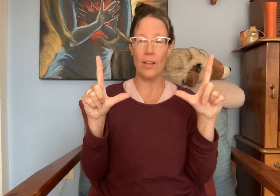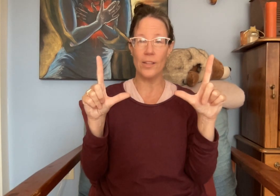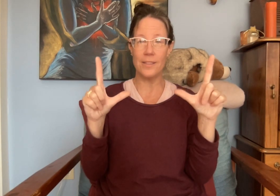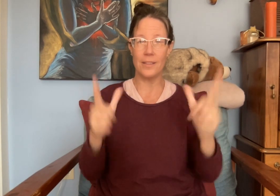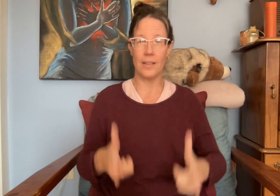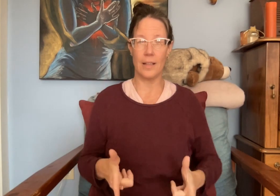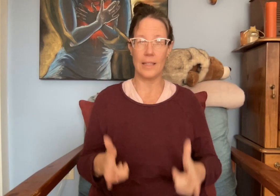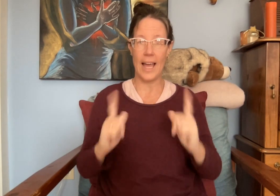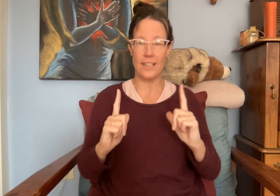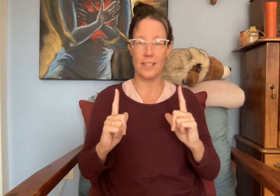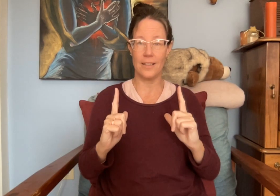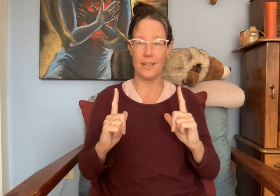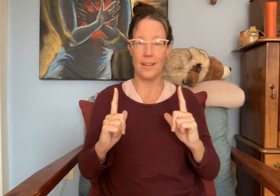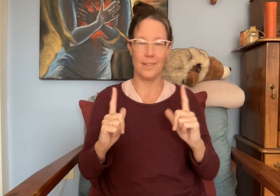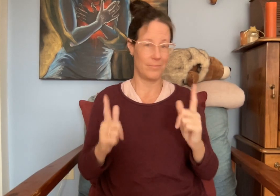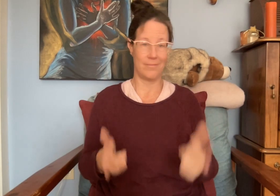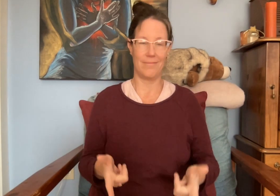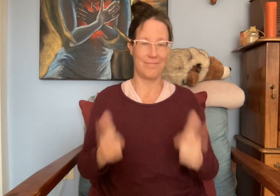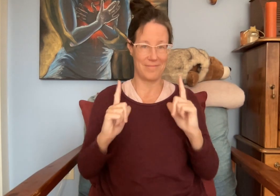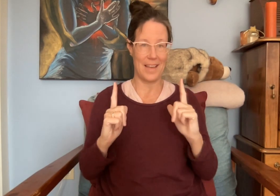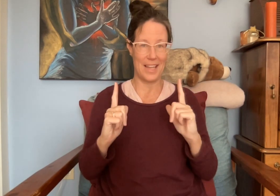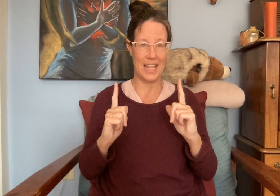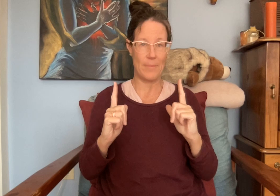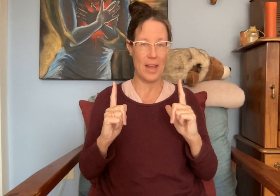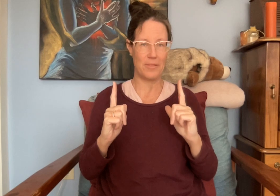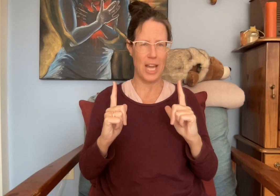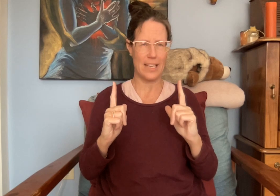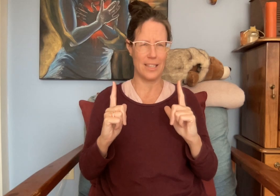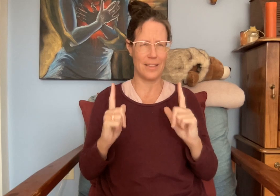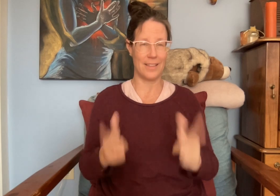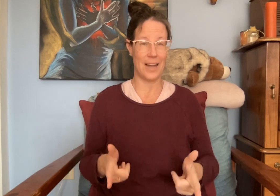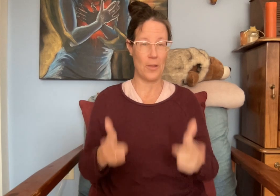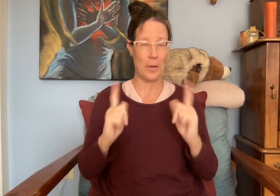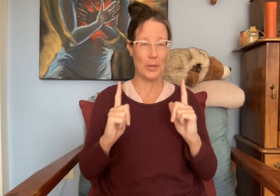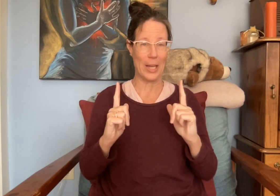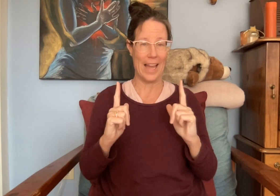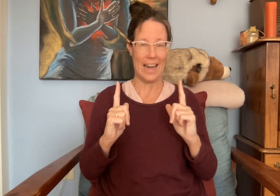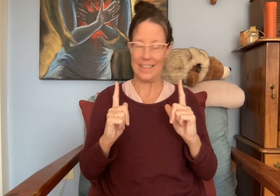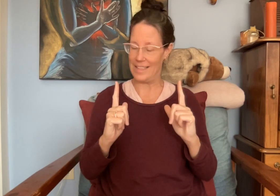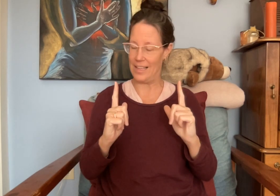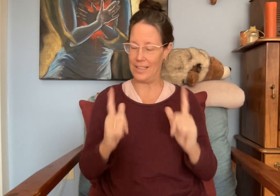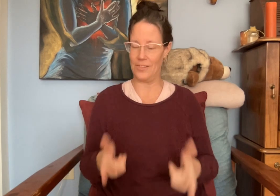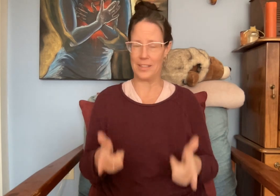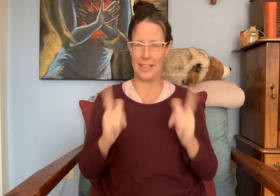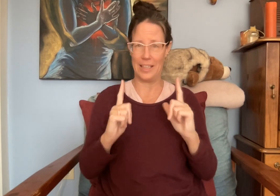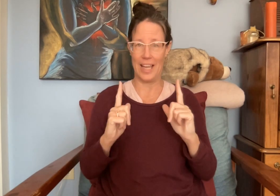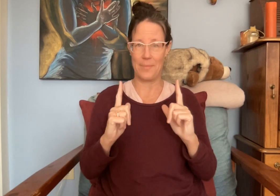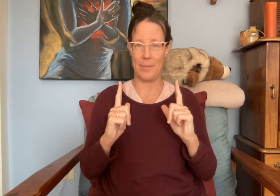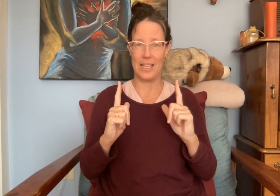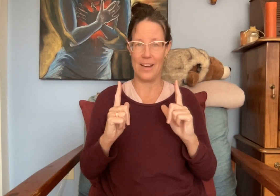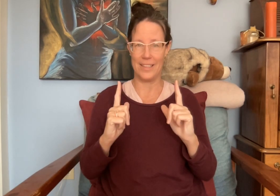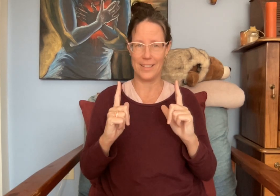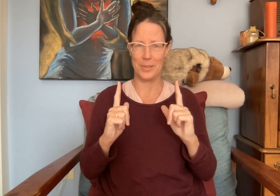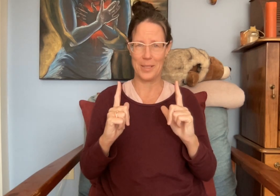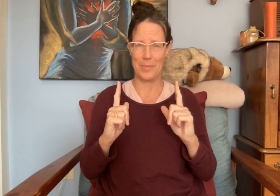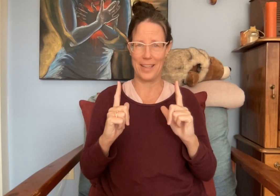L's, let. They might have changed it because now that I'm looking at it, it looks a little like maybe guns or something.